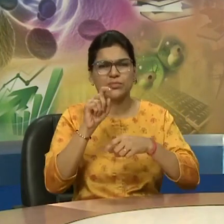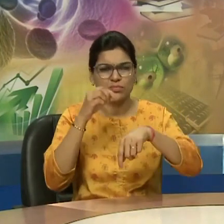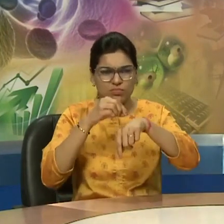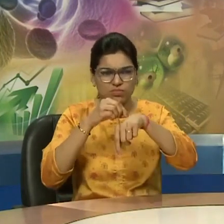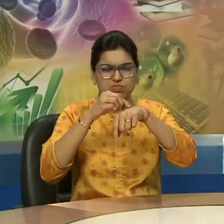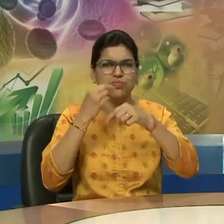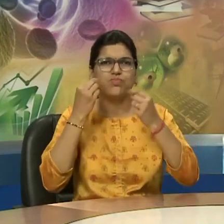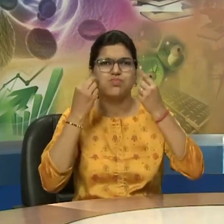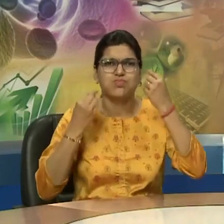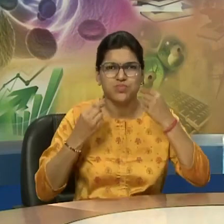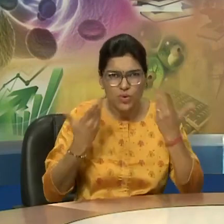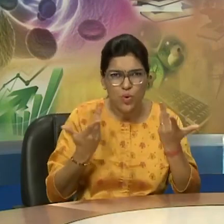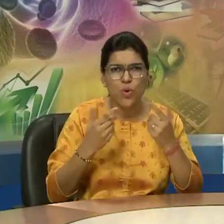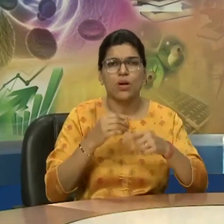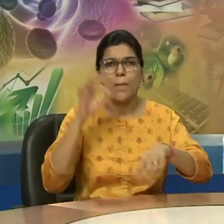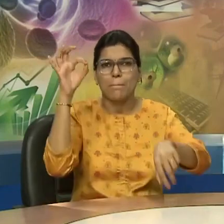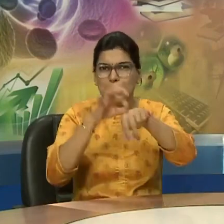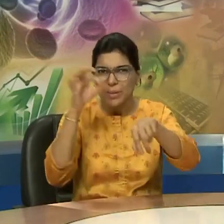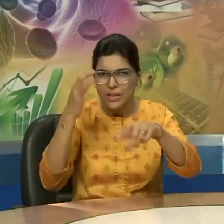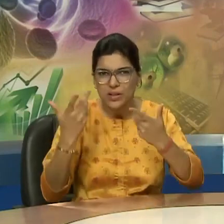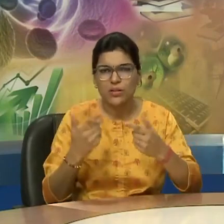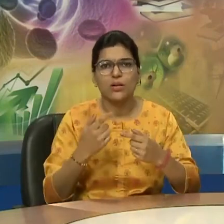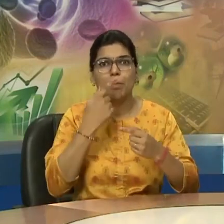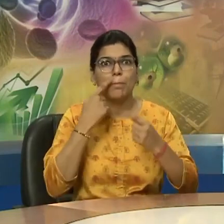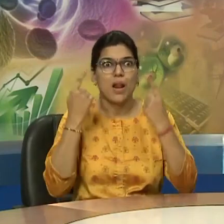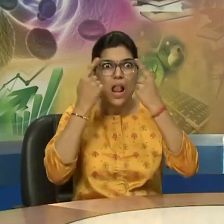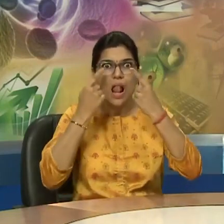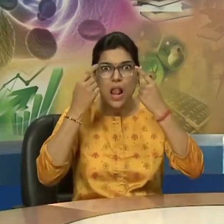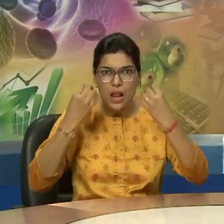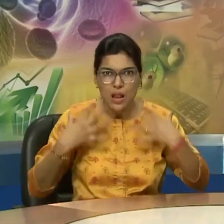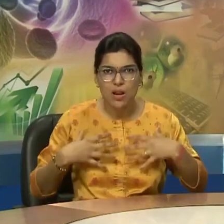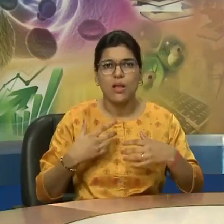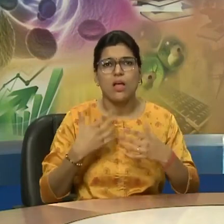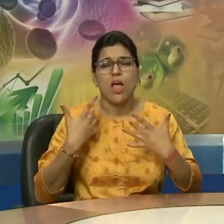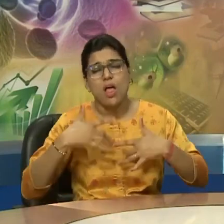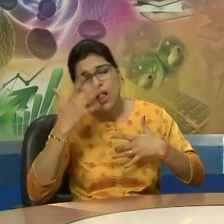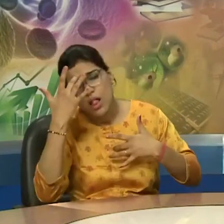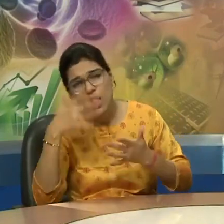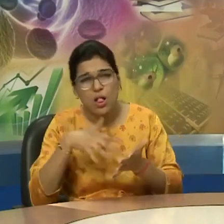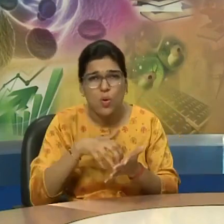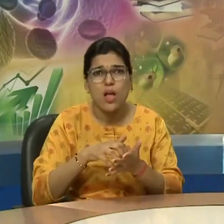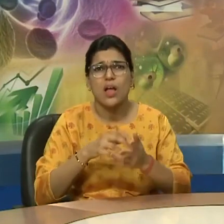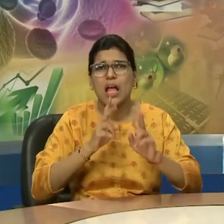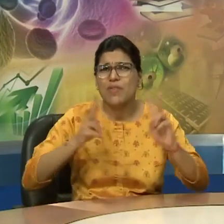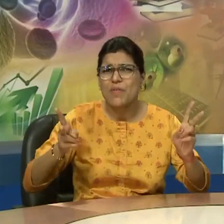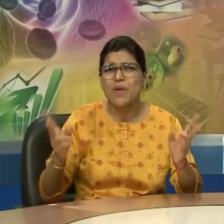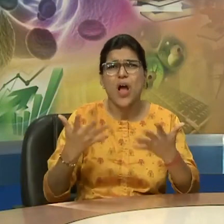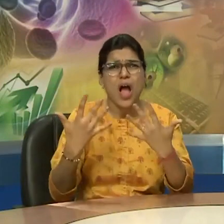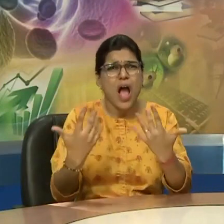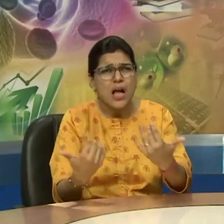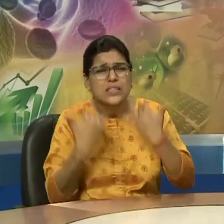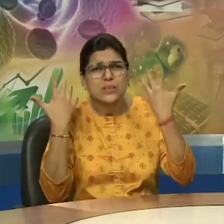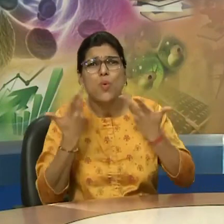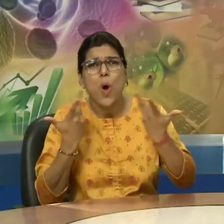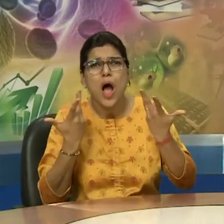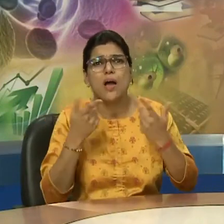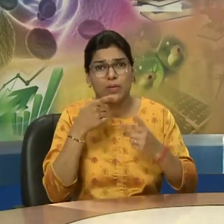Some other diseases like chickenpox, malaria, jaundice